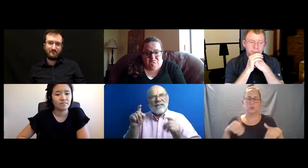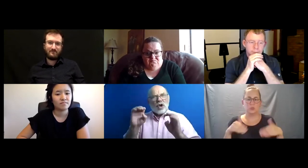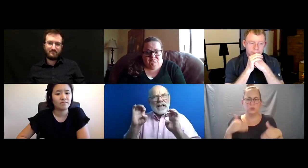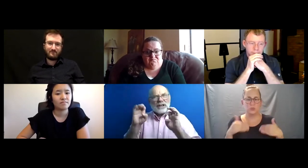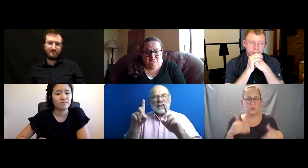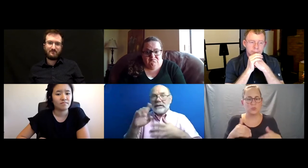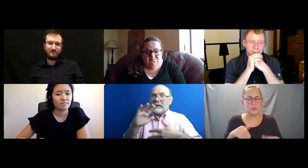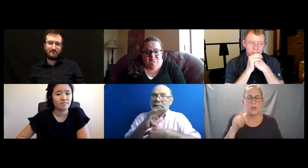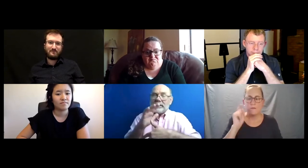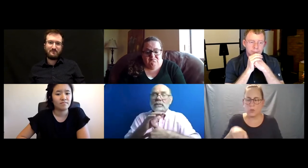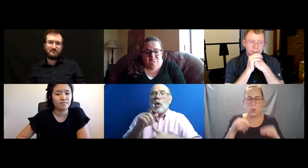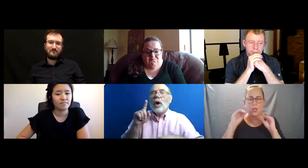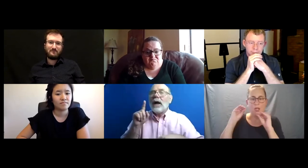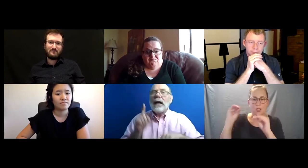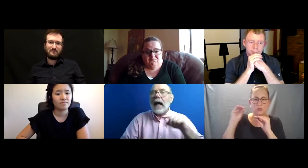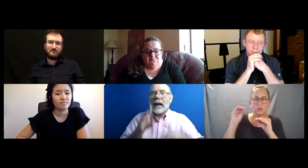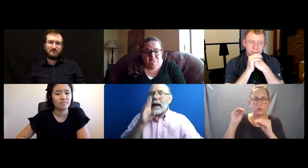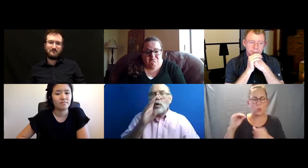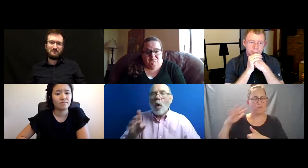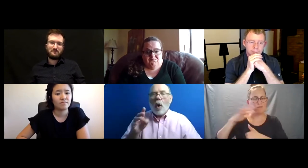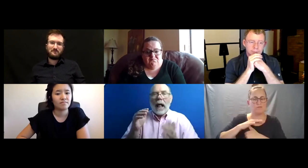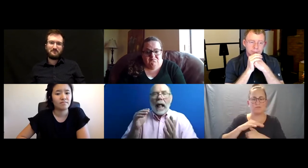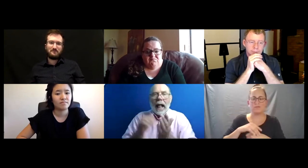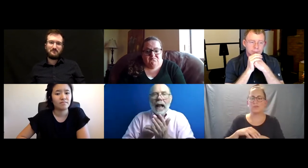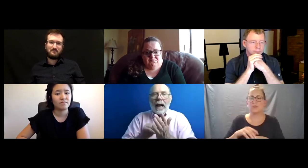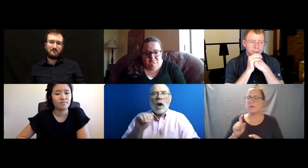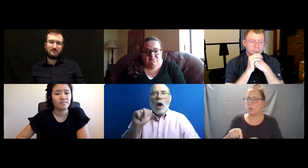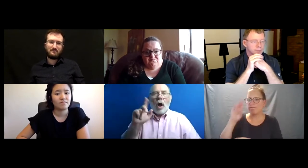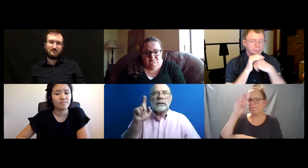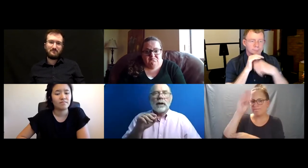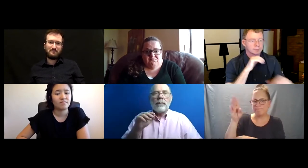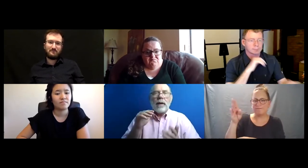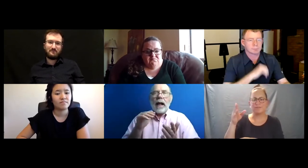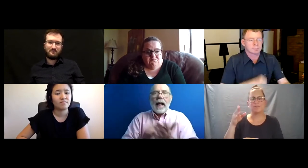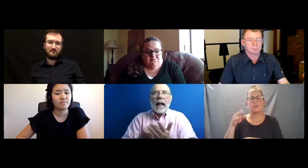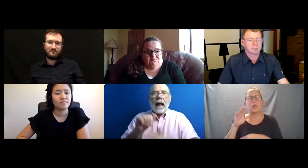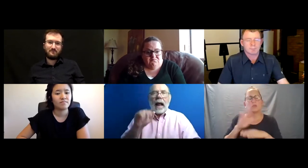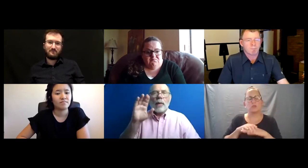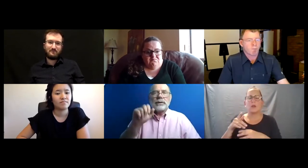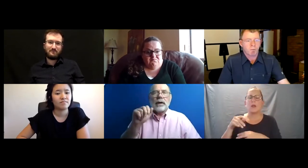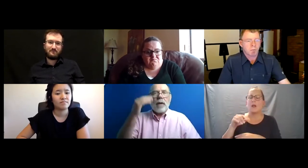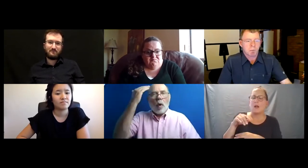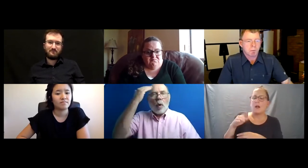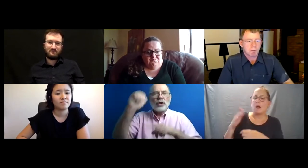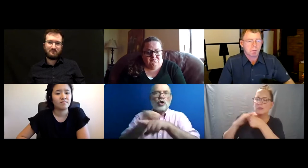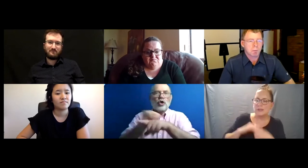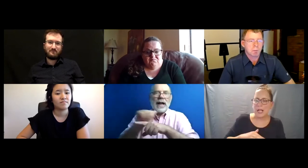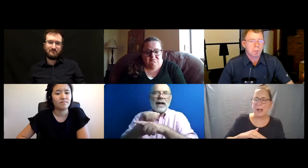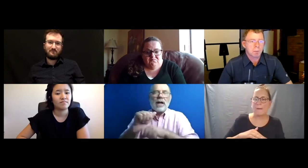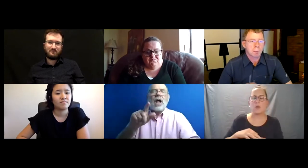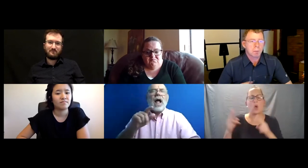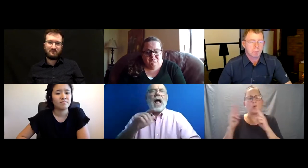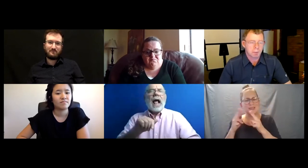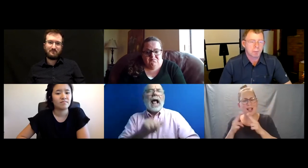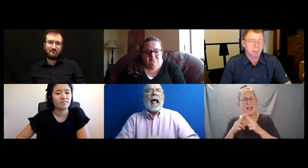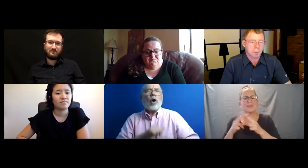we are recognizing that privilege plays a part in all of this. We need to stop a lot of